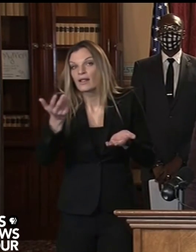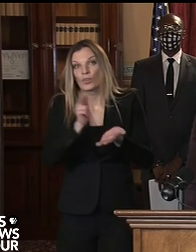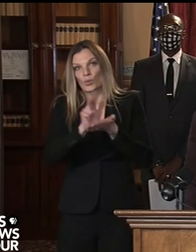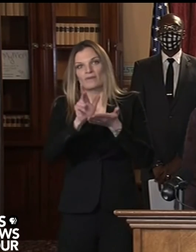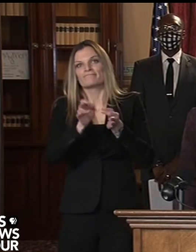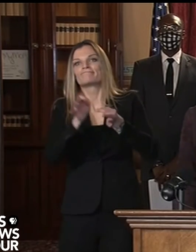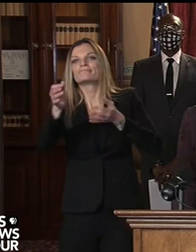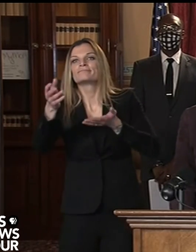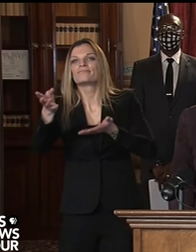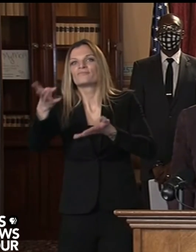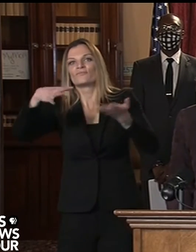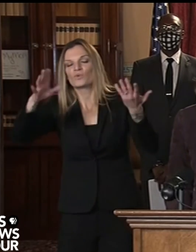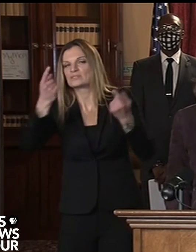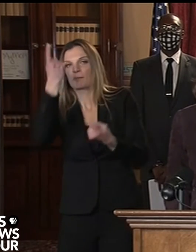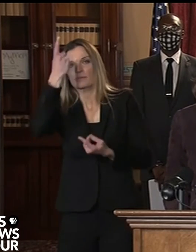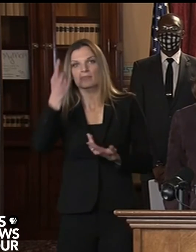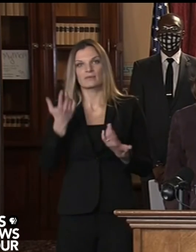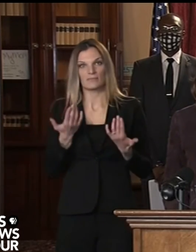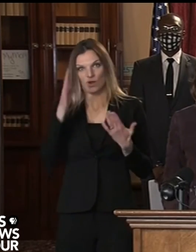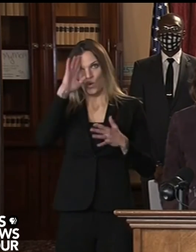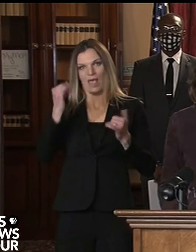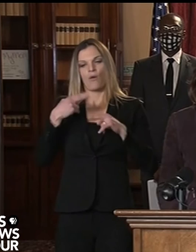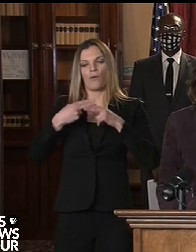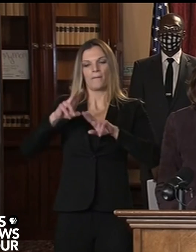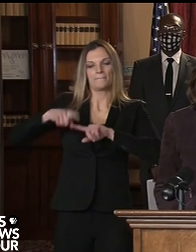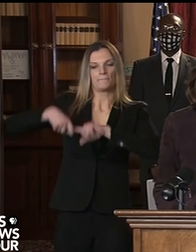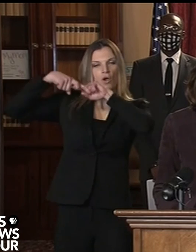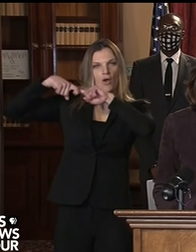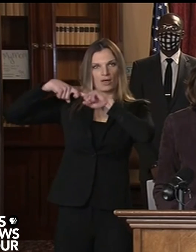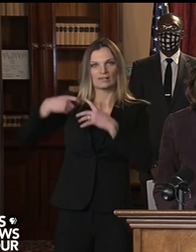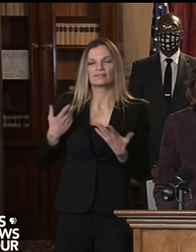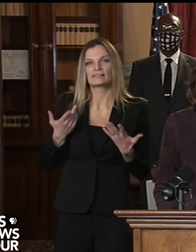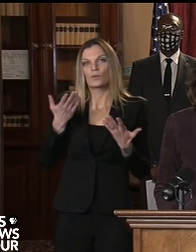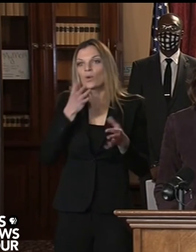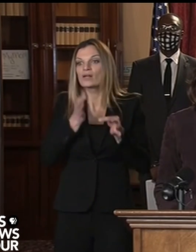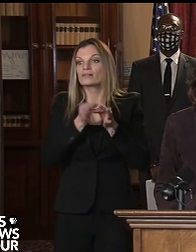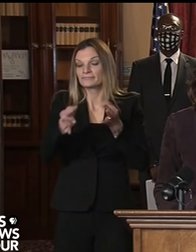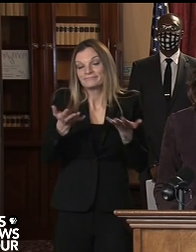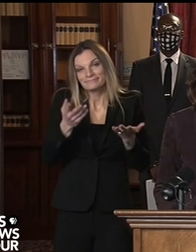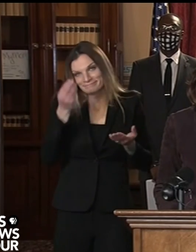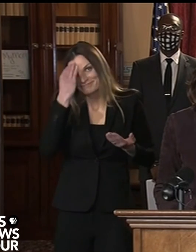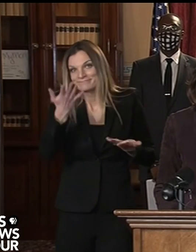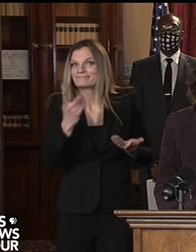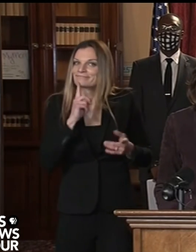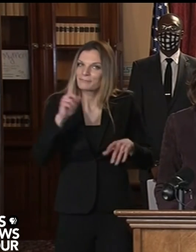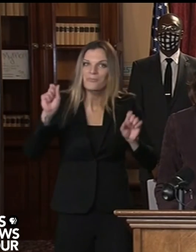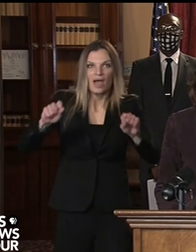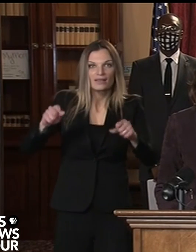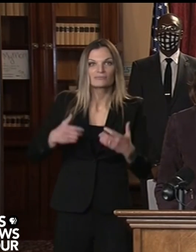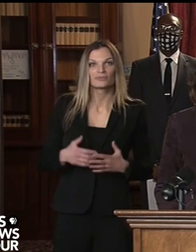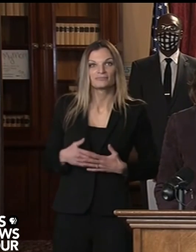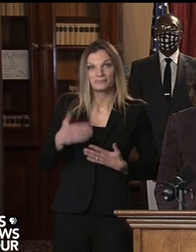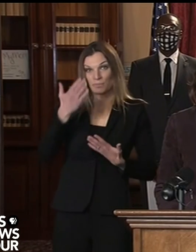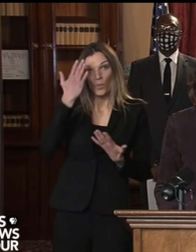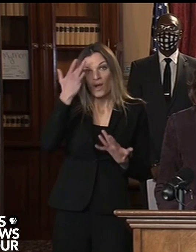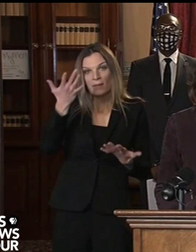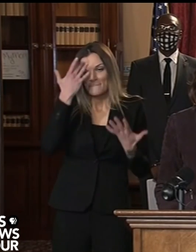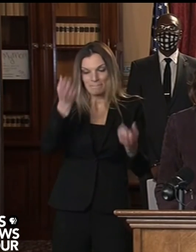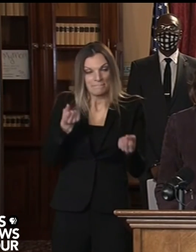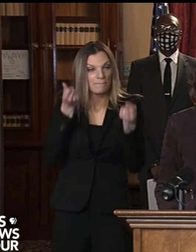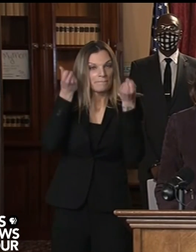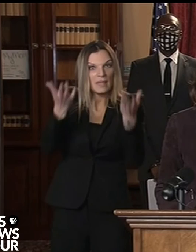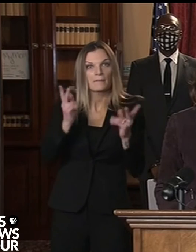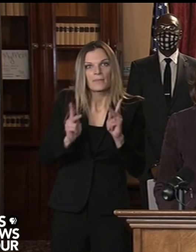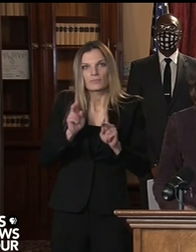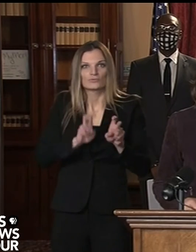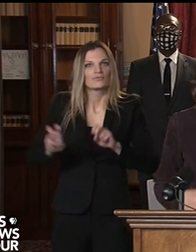the current pause in some realms, and that is sadly possible because of the just sheer volume